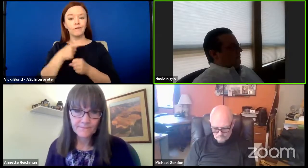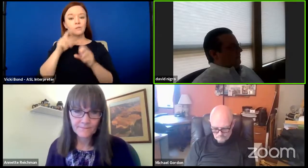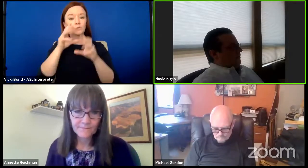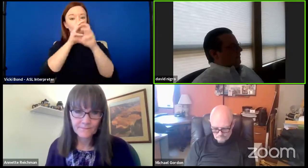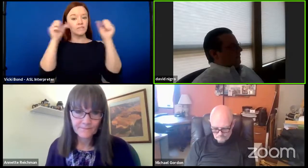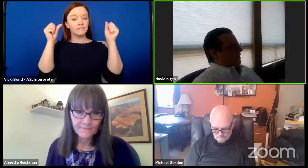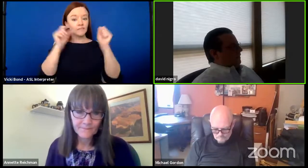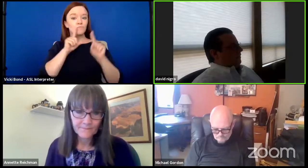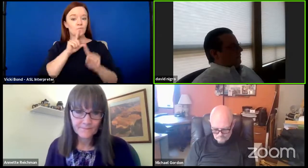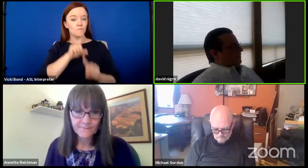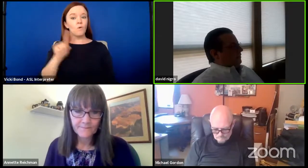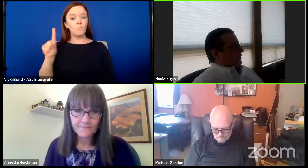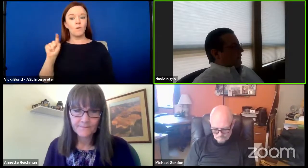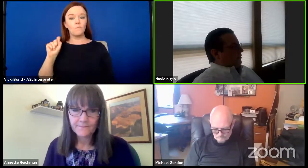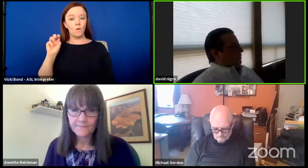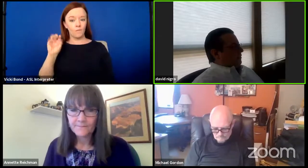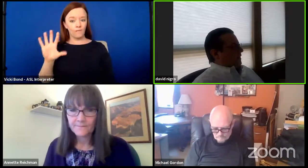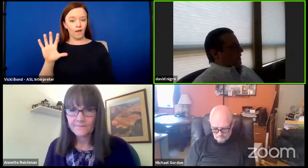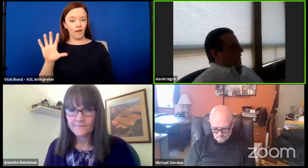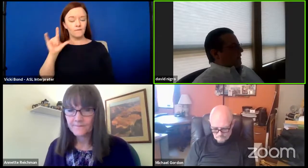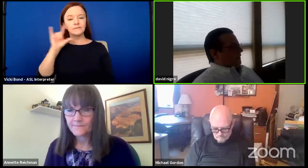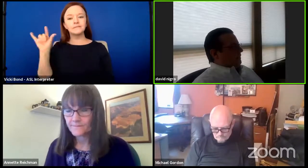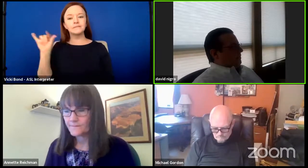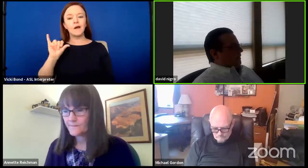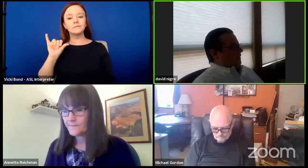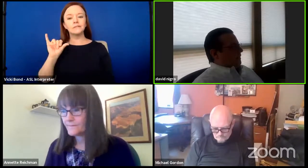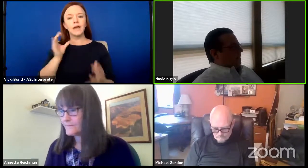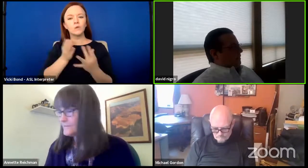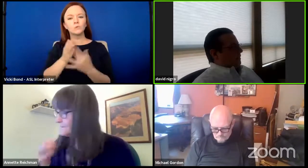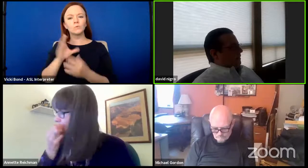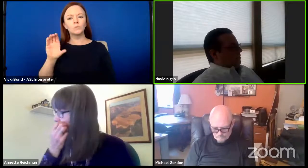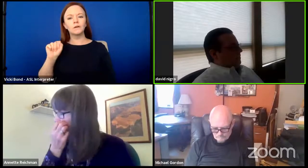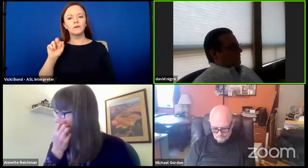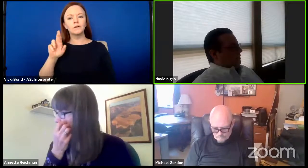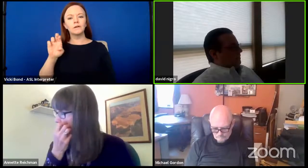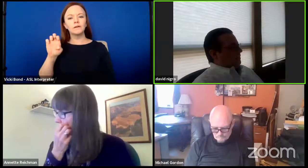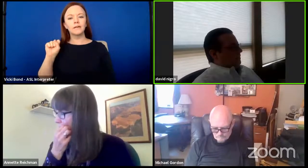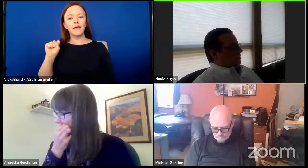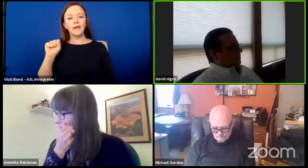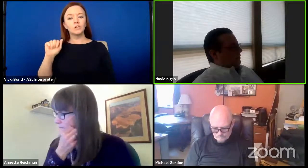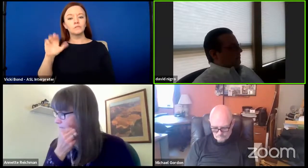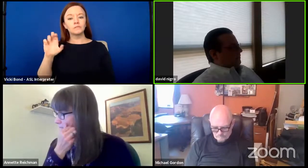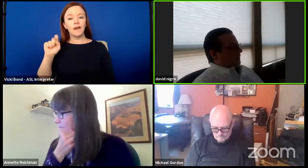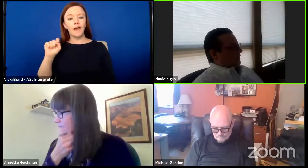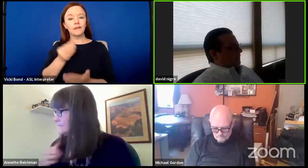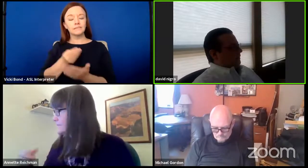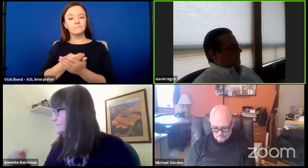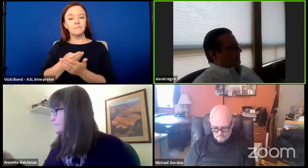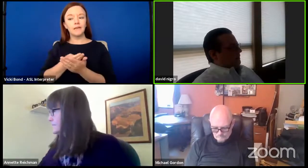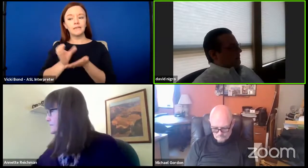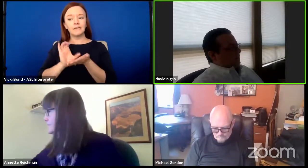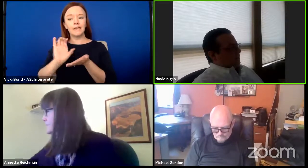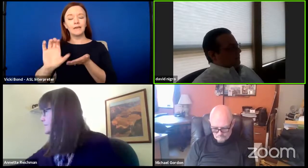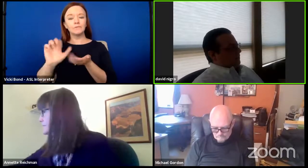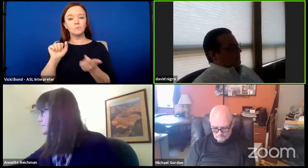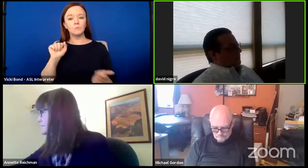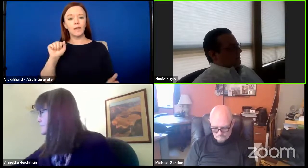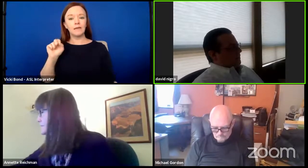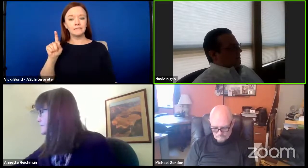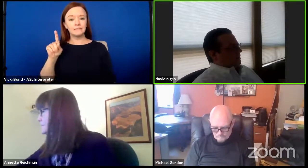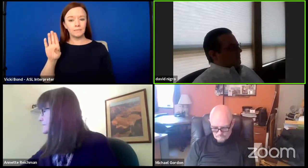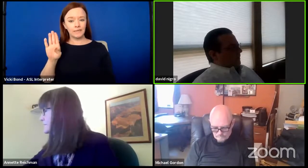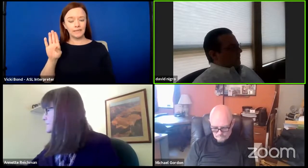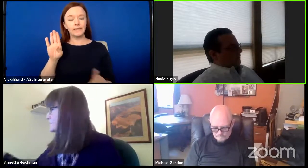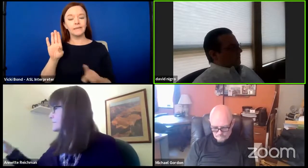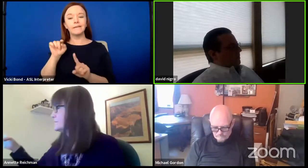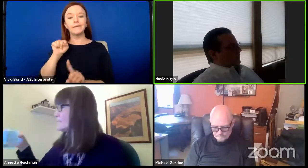1.05, it sounds like through the CARES Act monies were given to ASDB to buy those technologies, but for some